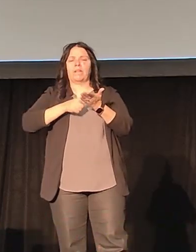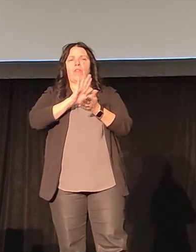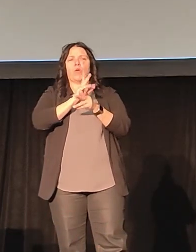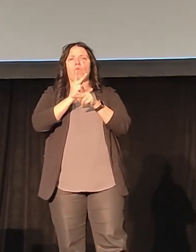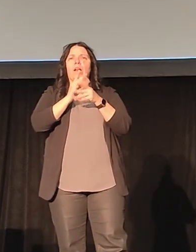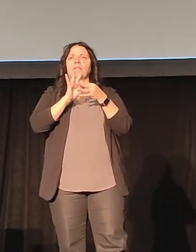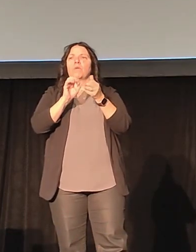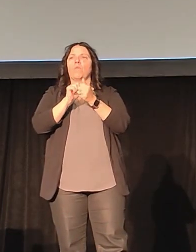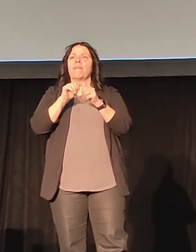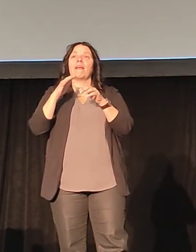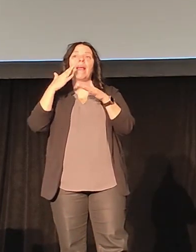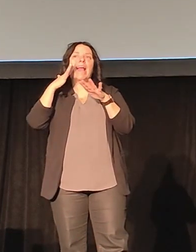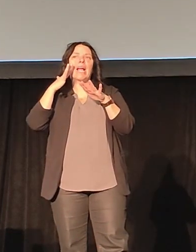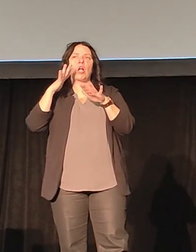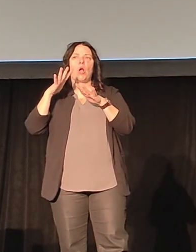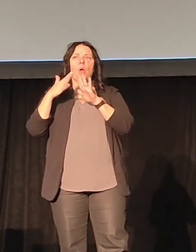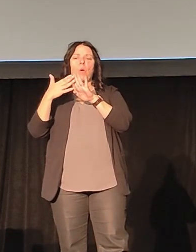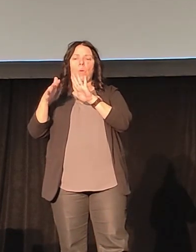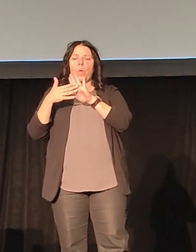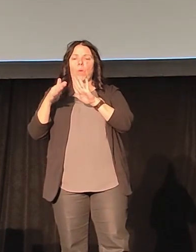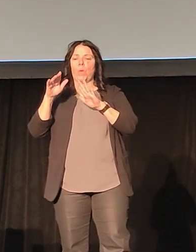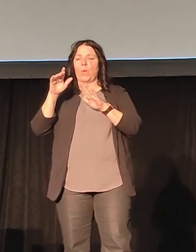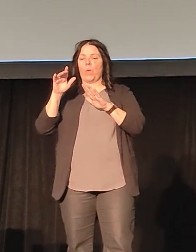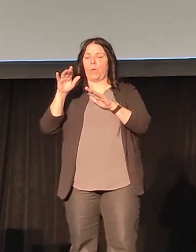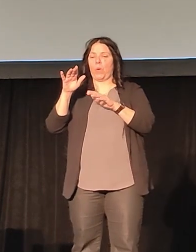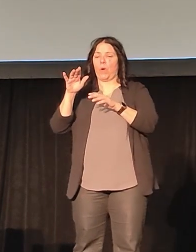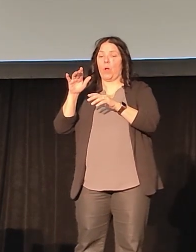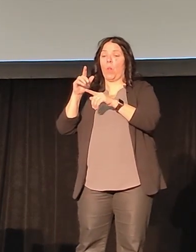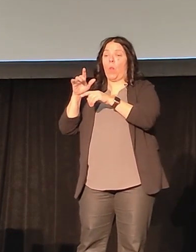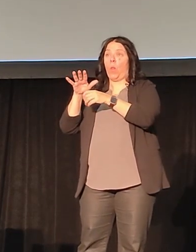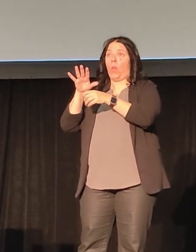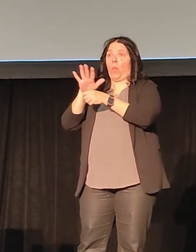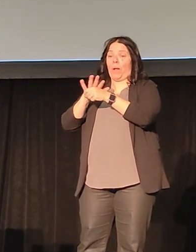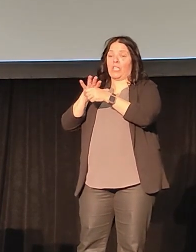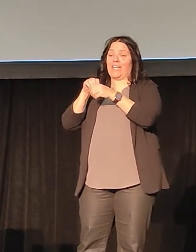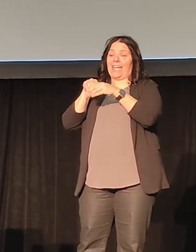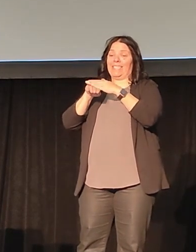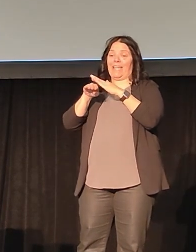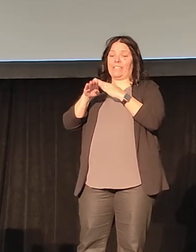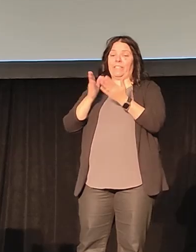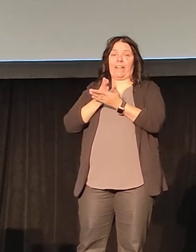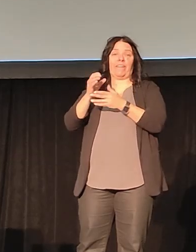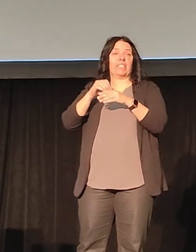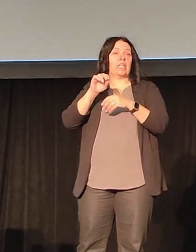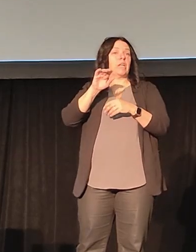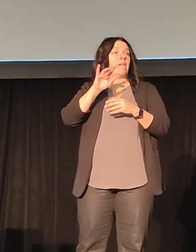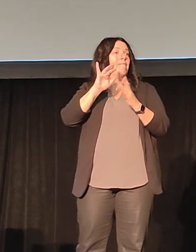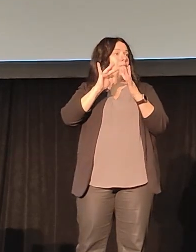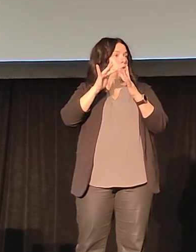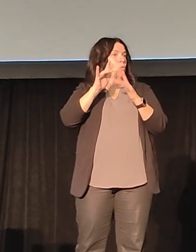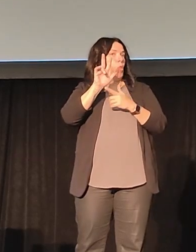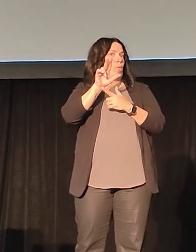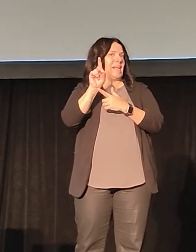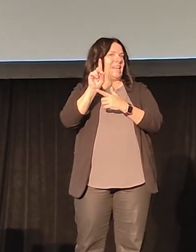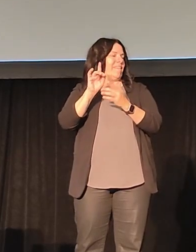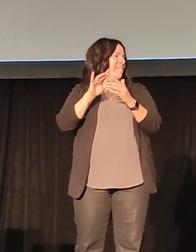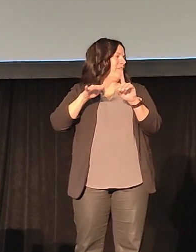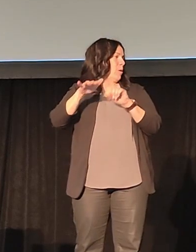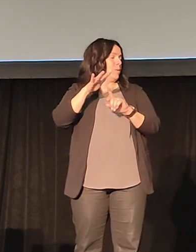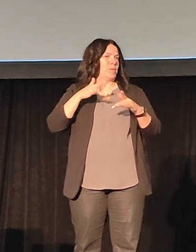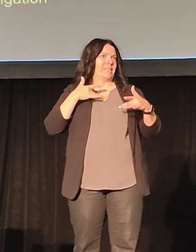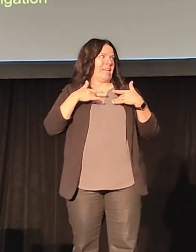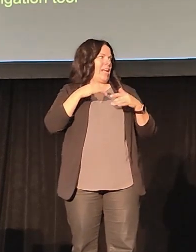accessible navigation tool in a virtual 3D environment. Very excited to hear more about this work, so